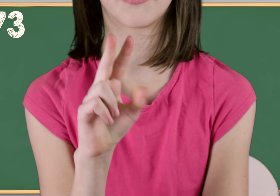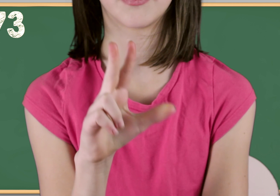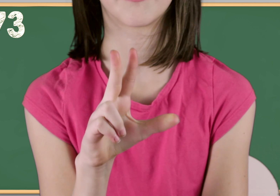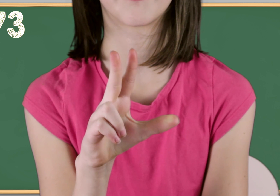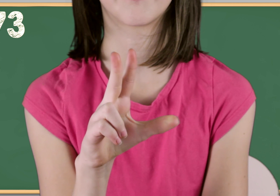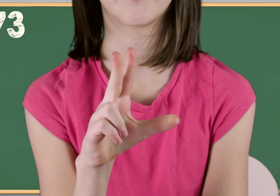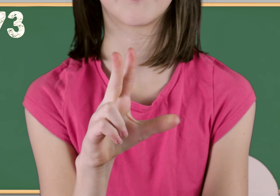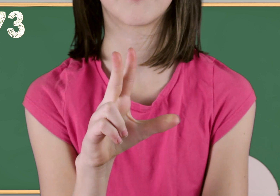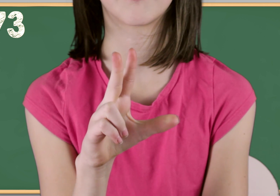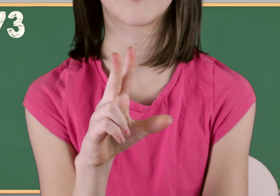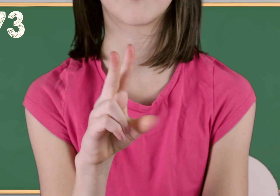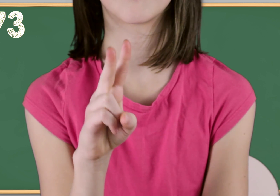73,